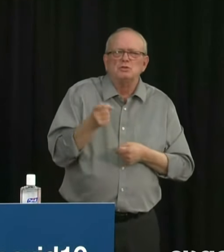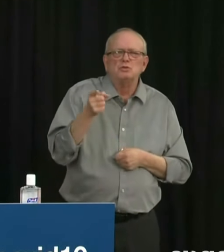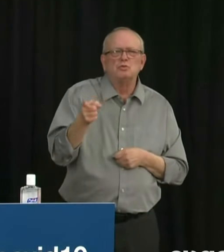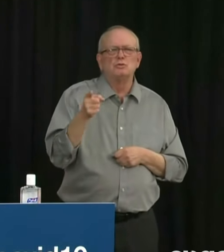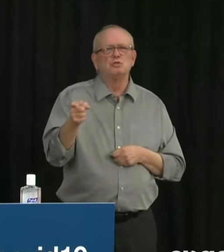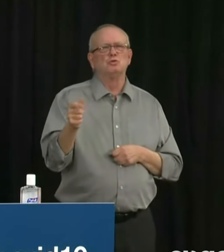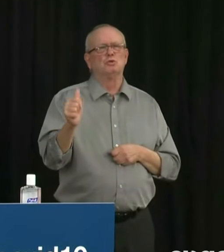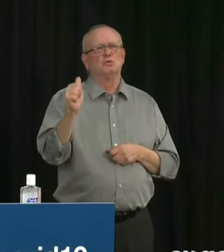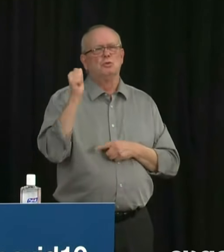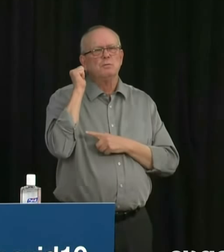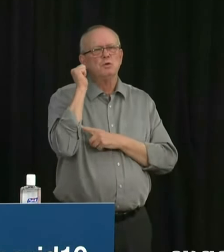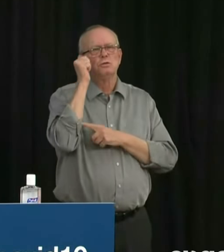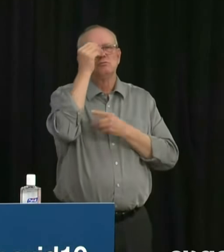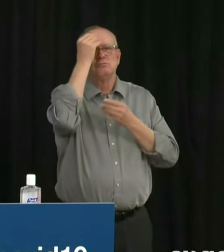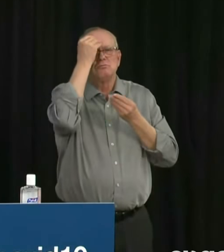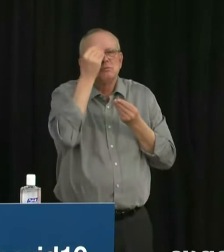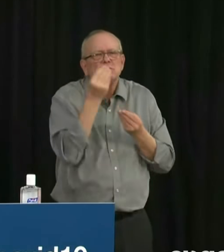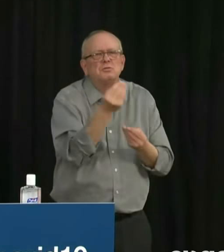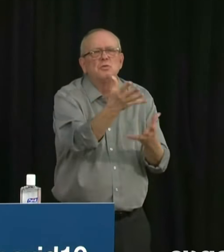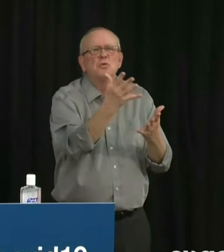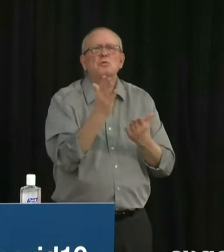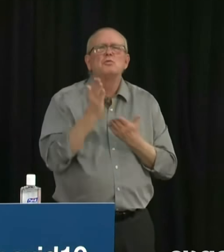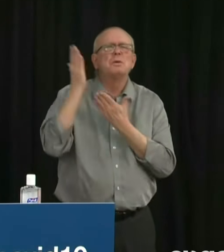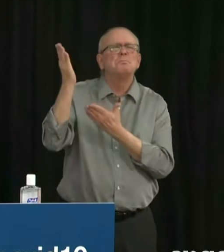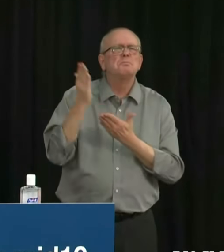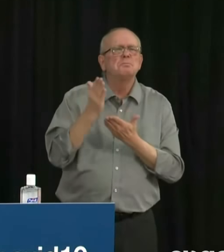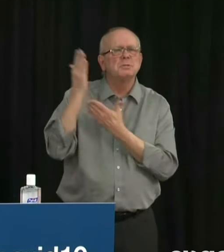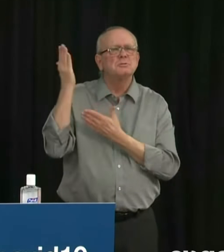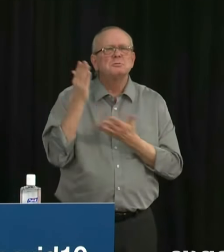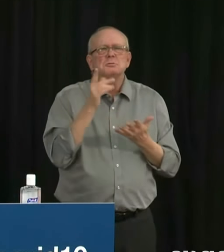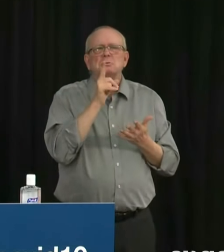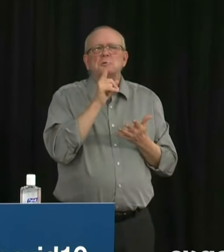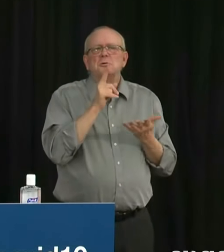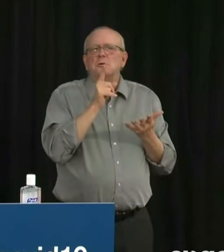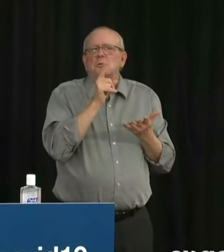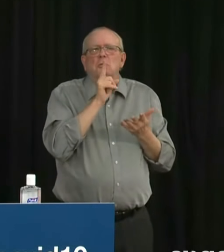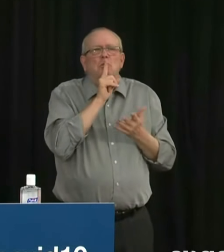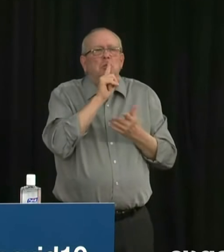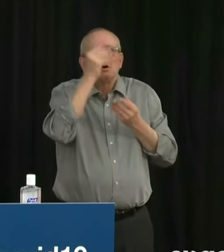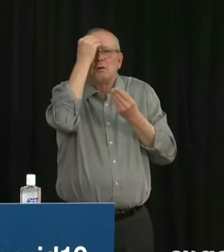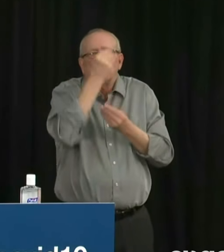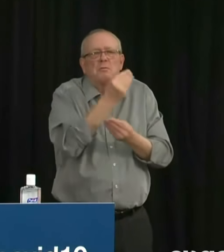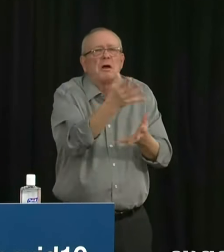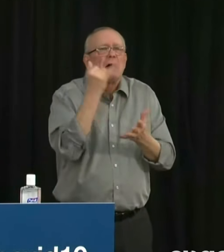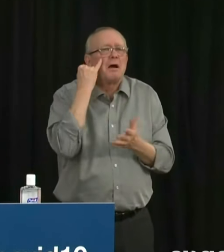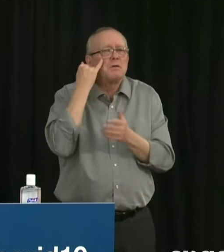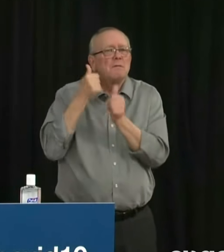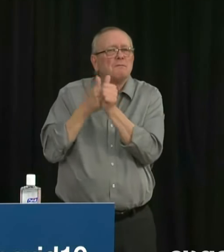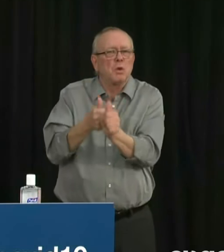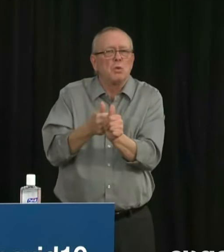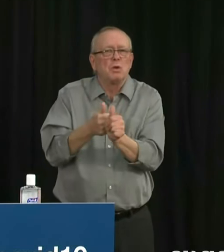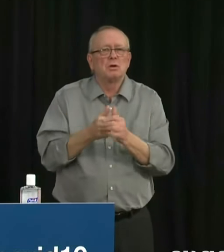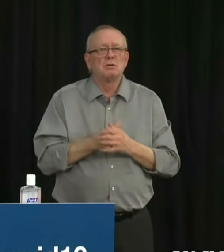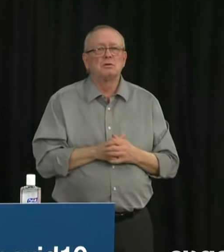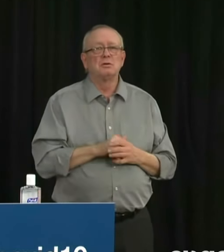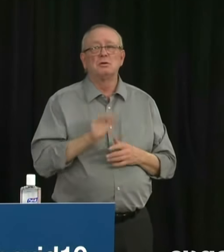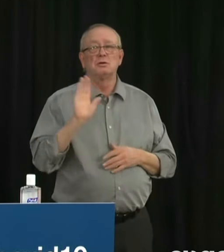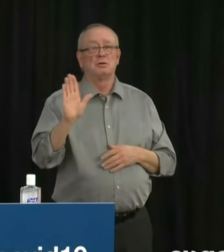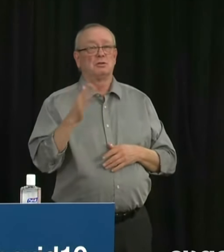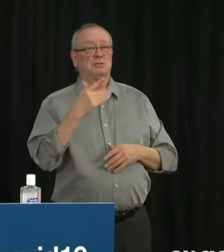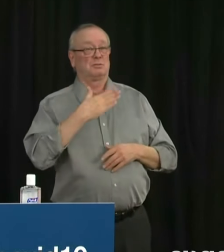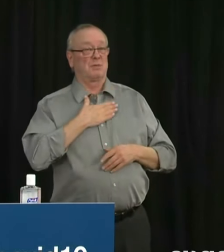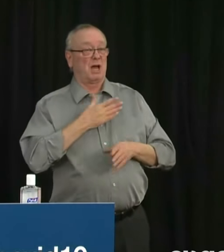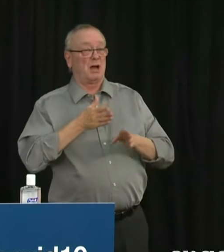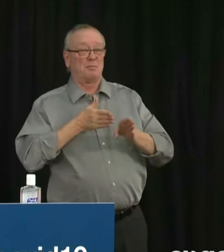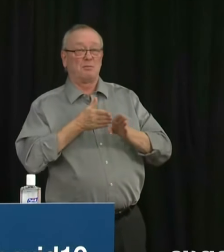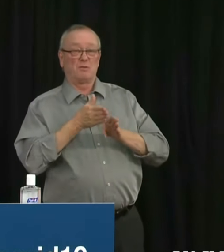public what your recommendations to this government are and whether they're all being followed? My professional integrity is incredibly important to me, and when I've